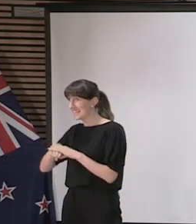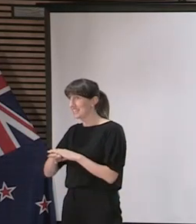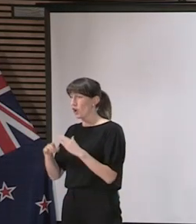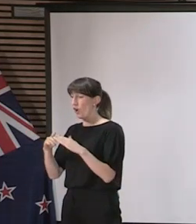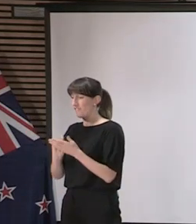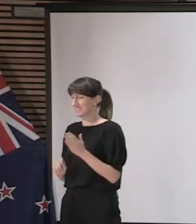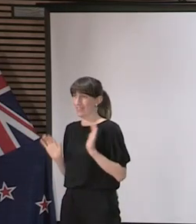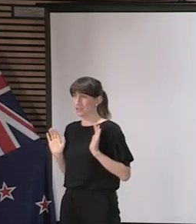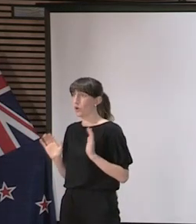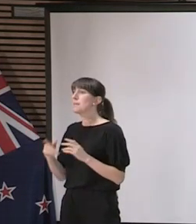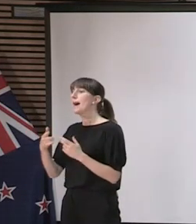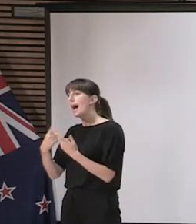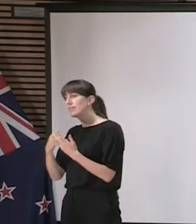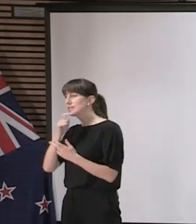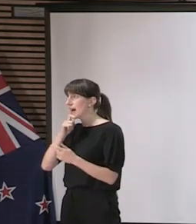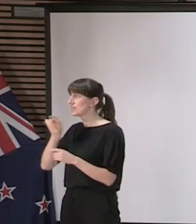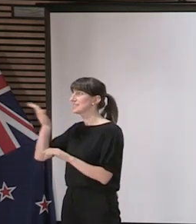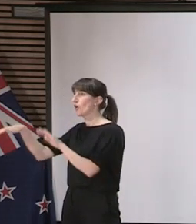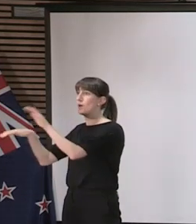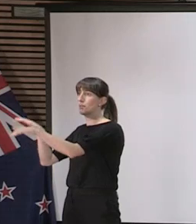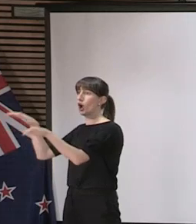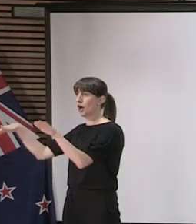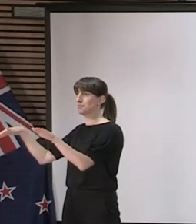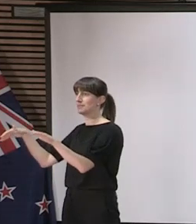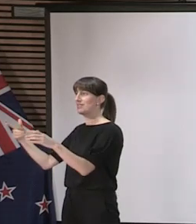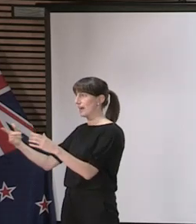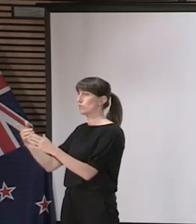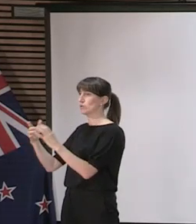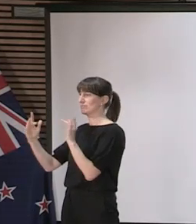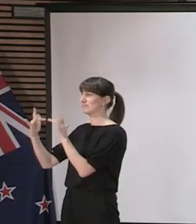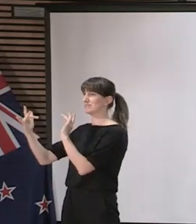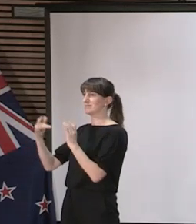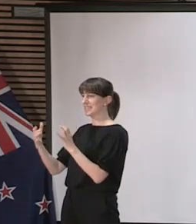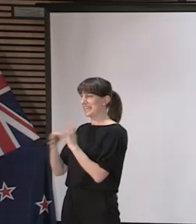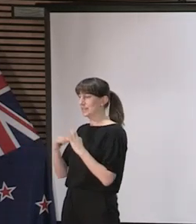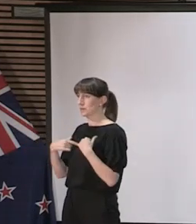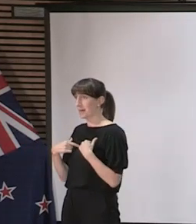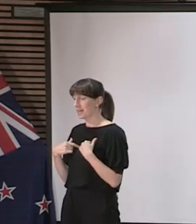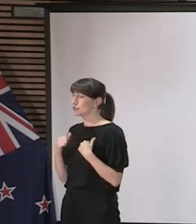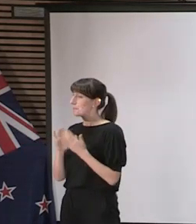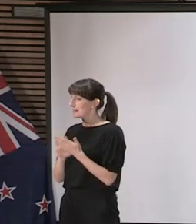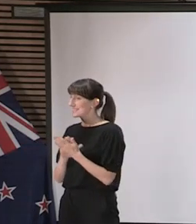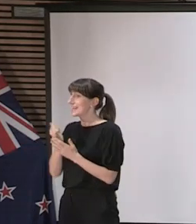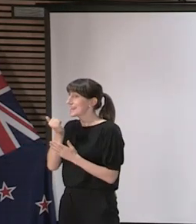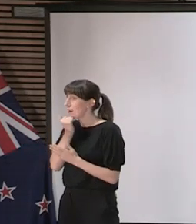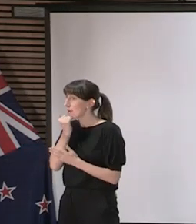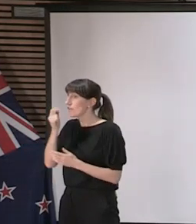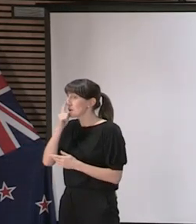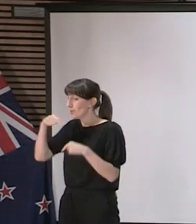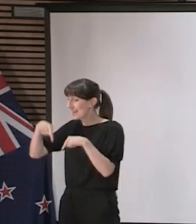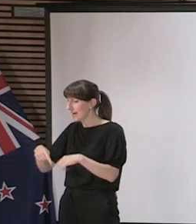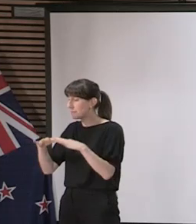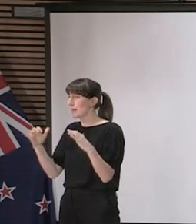and support me from home rather than coming back. So we're keeping our numbers here at Parliament as small as we possibly can. We'll be